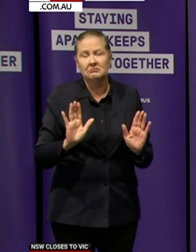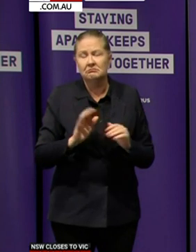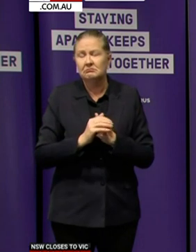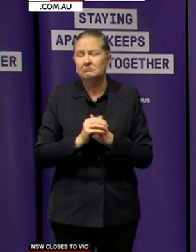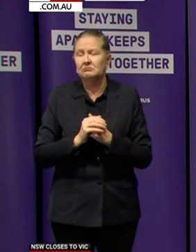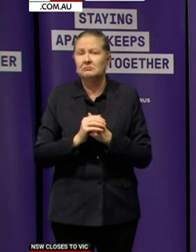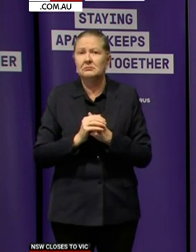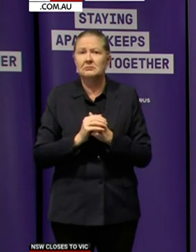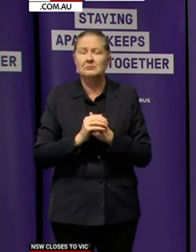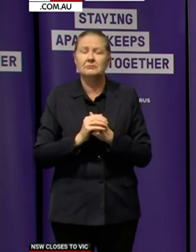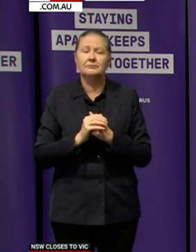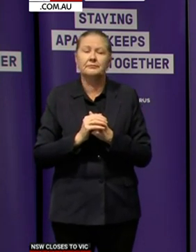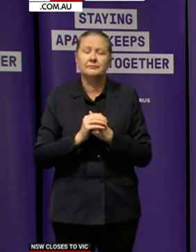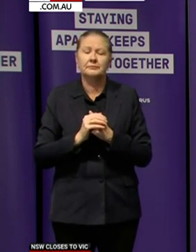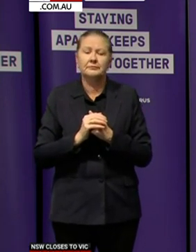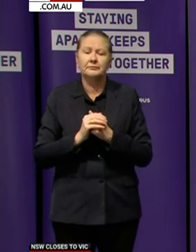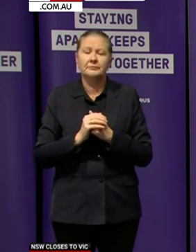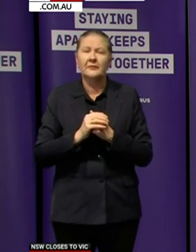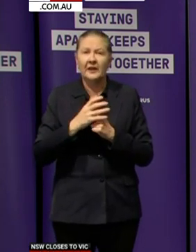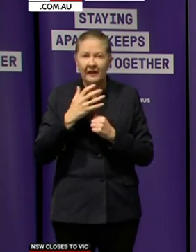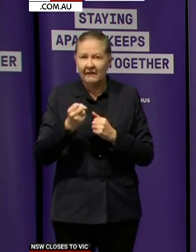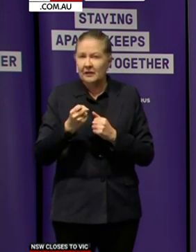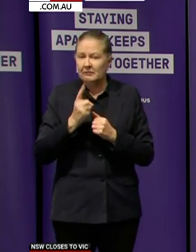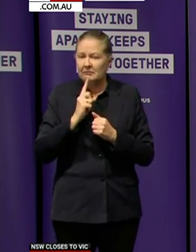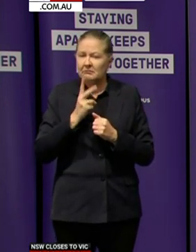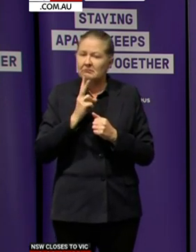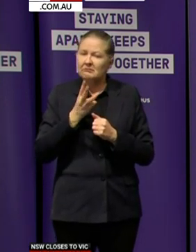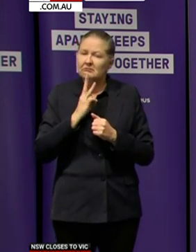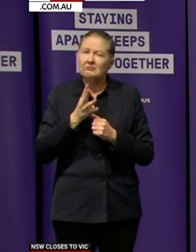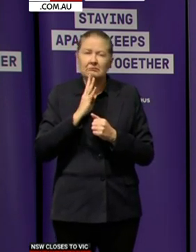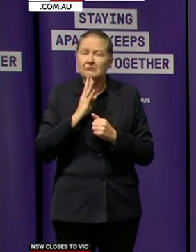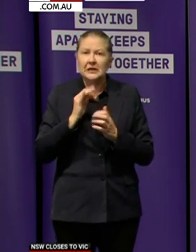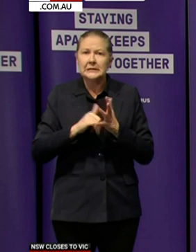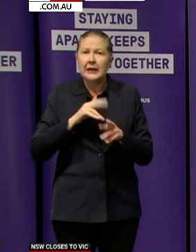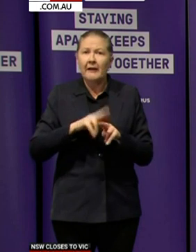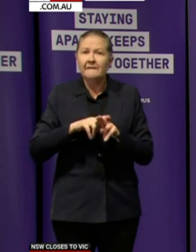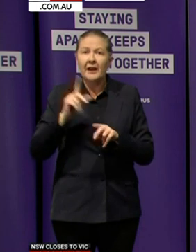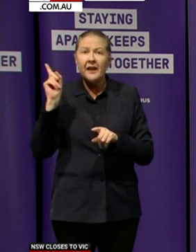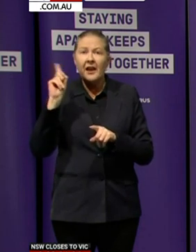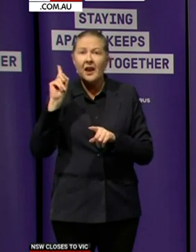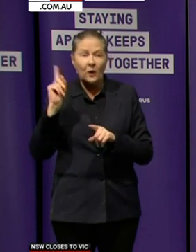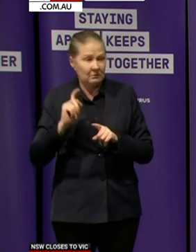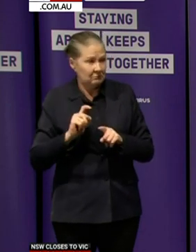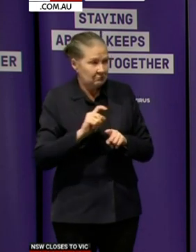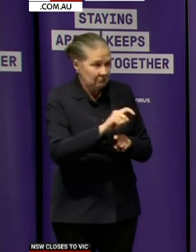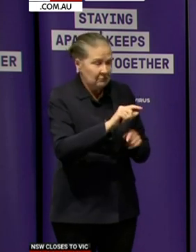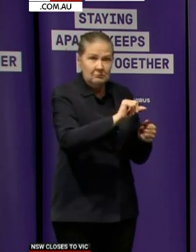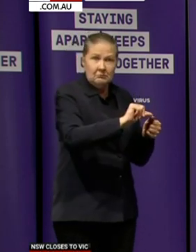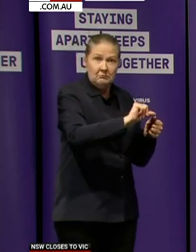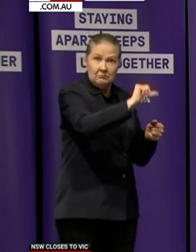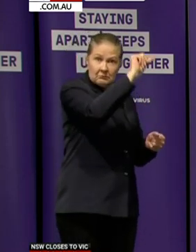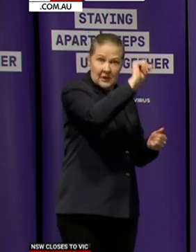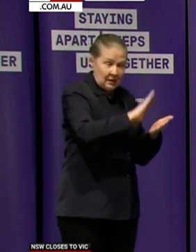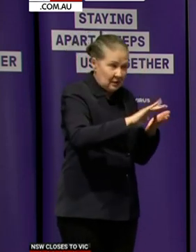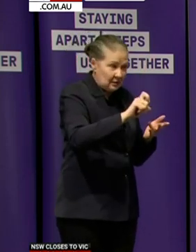clear that there are literally hundreds of staff, both clinical and support staff, currently going door to door in those